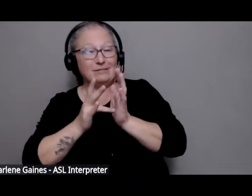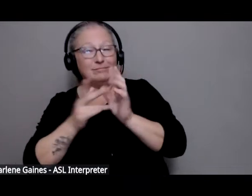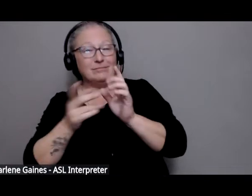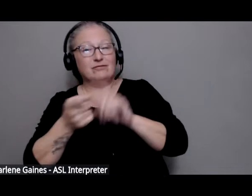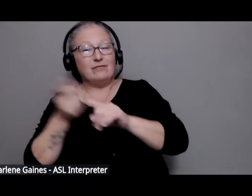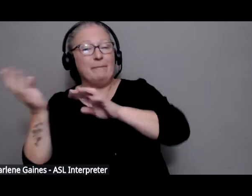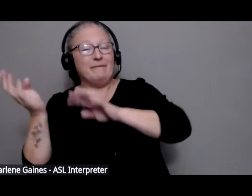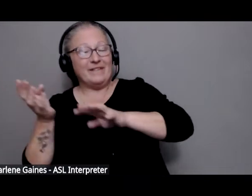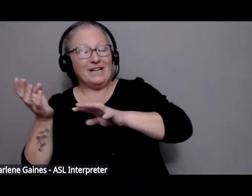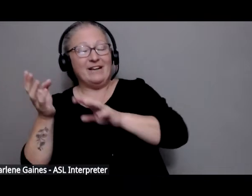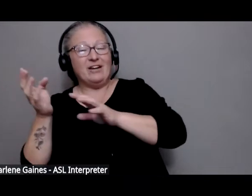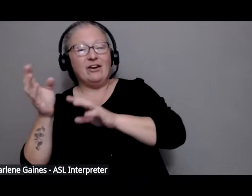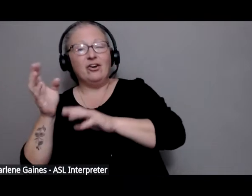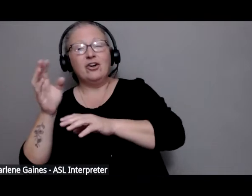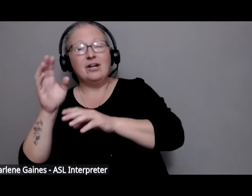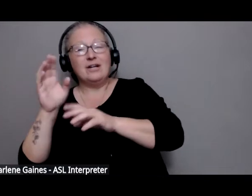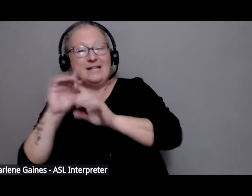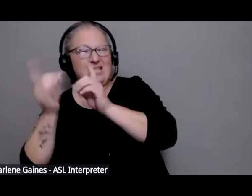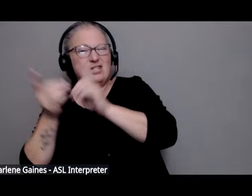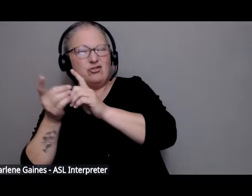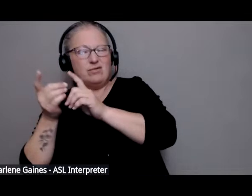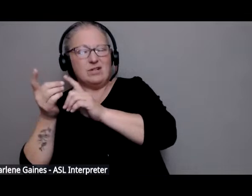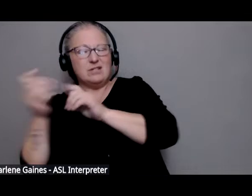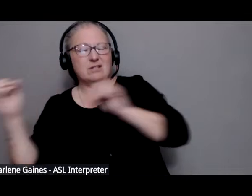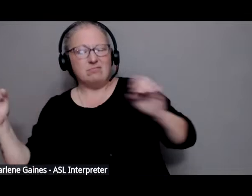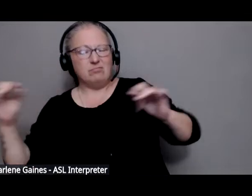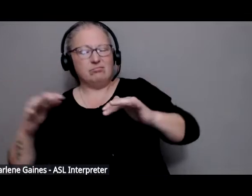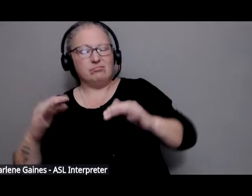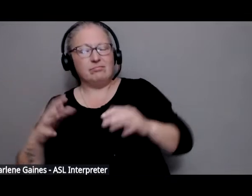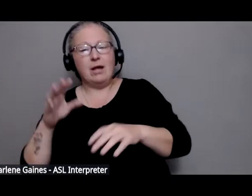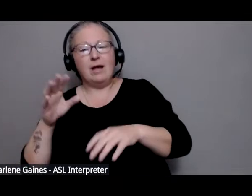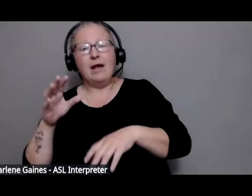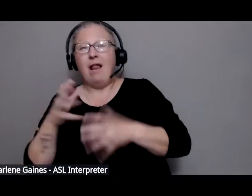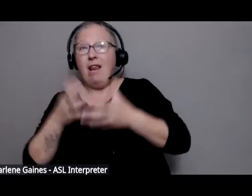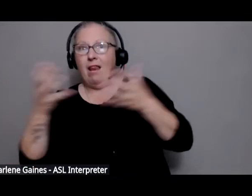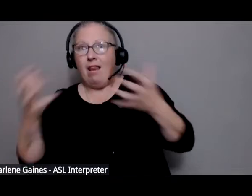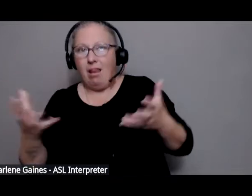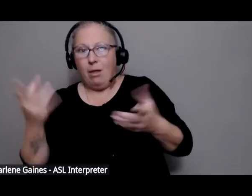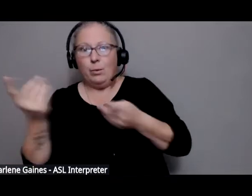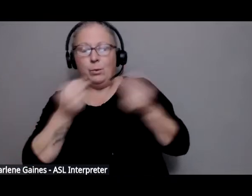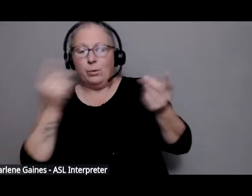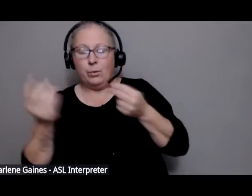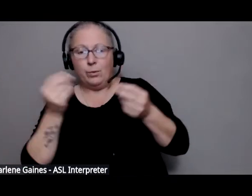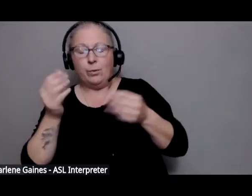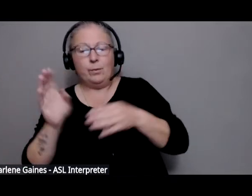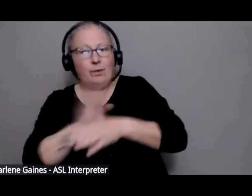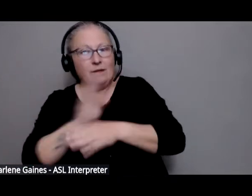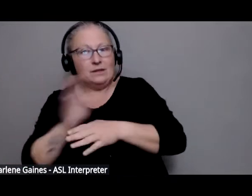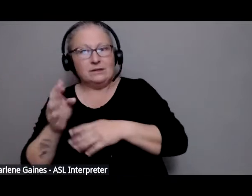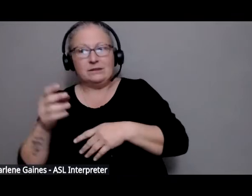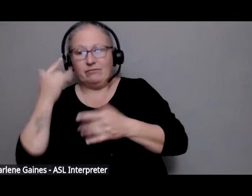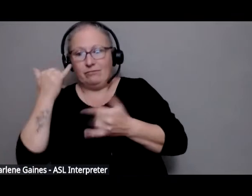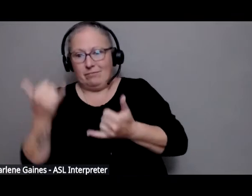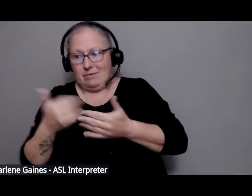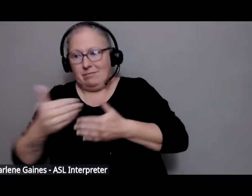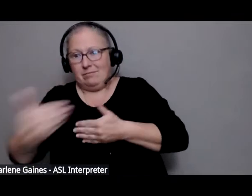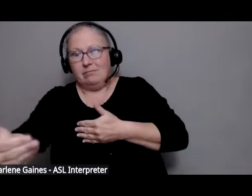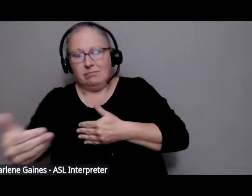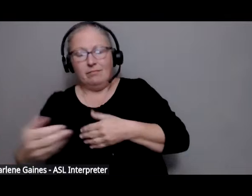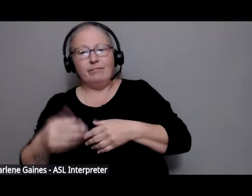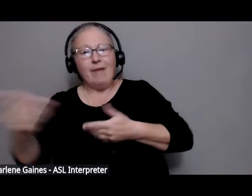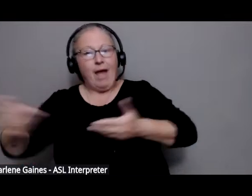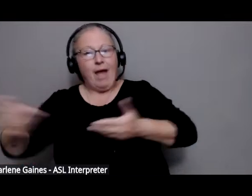districts and working with them. But we have a lot to do between now and then. The amount of hiring of